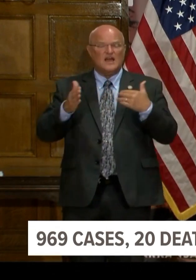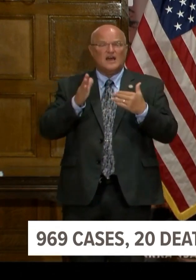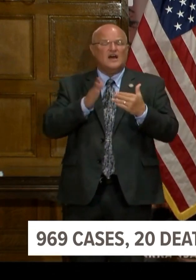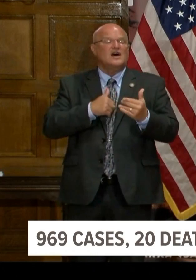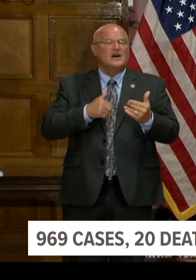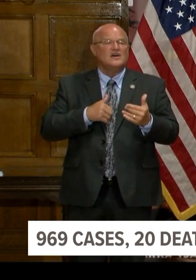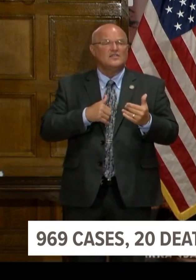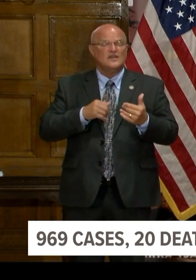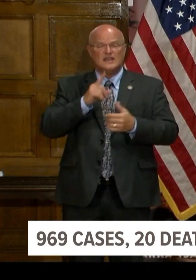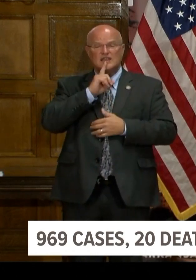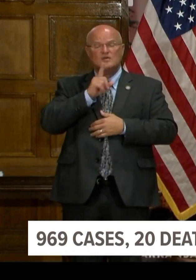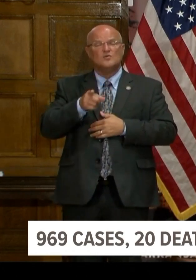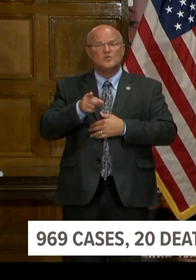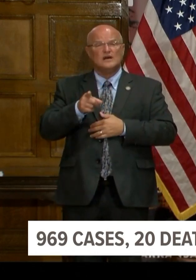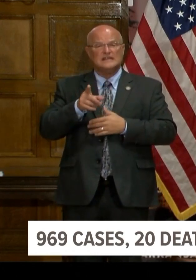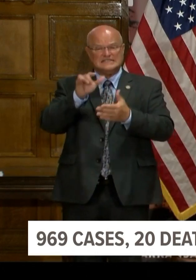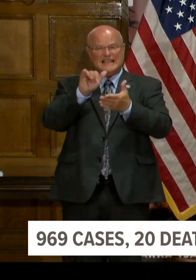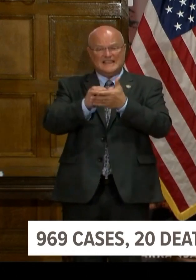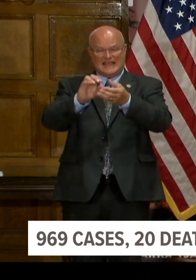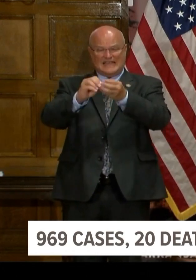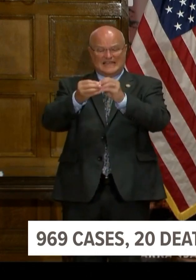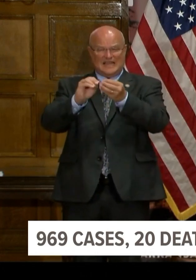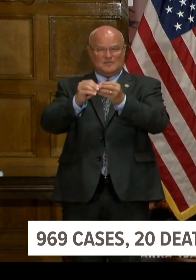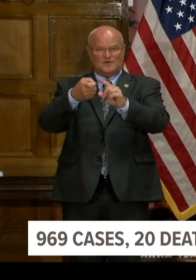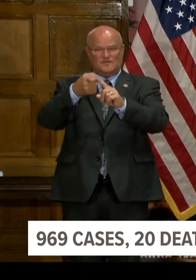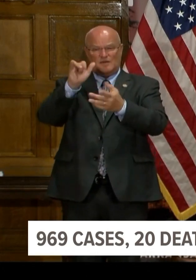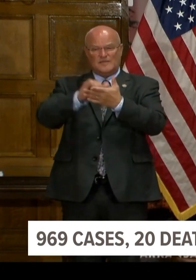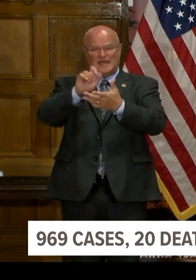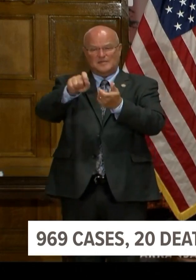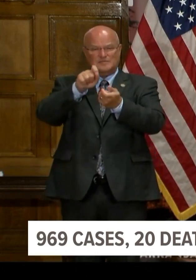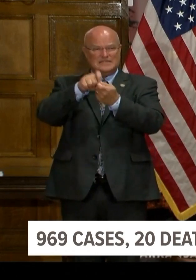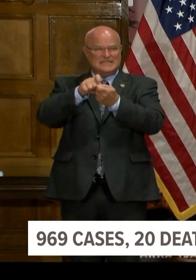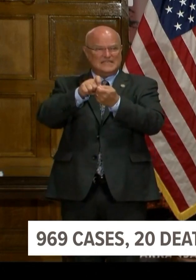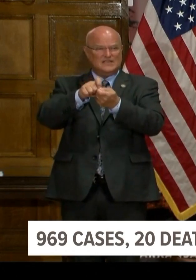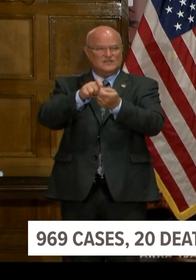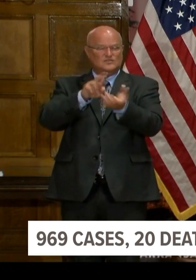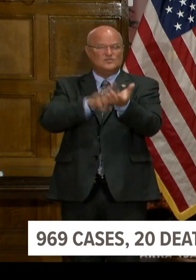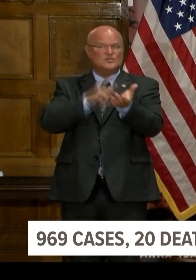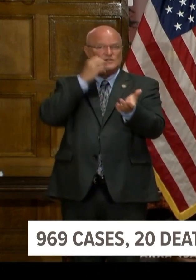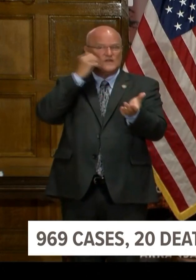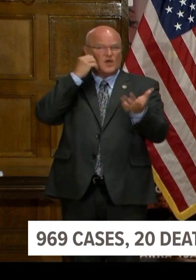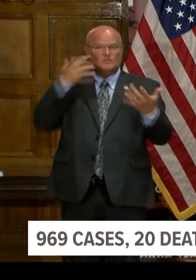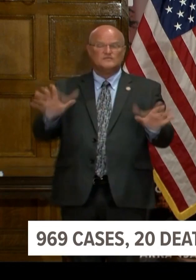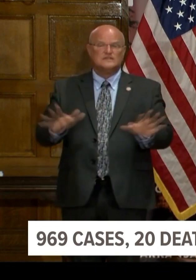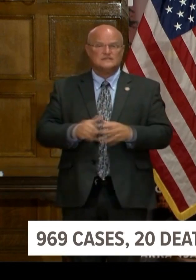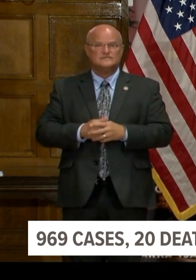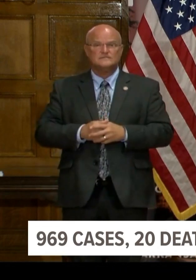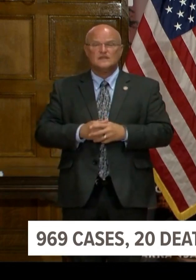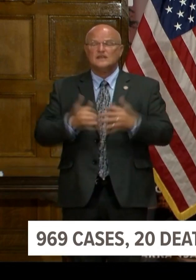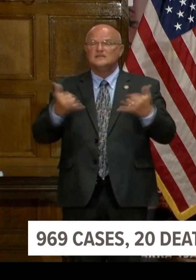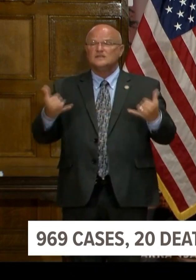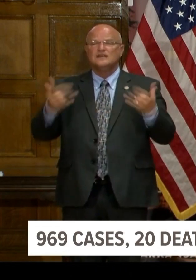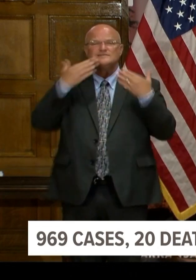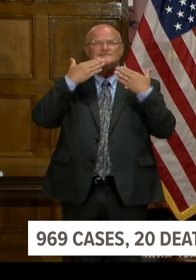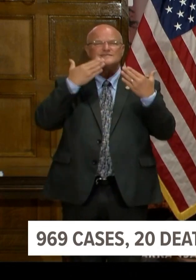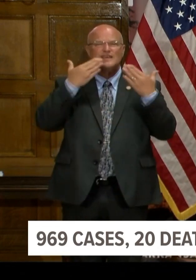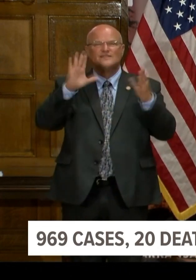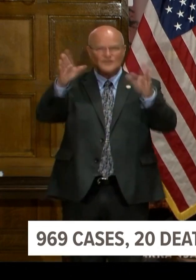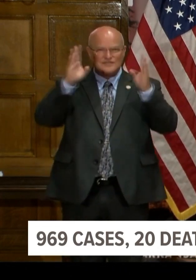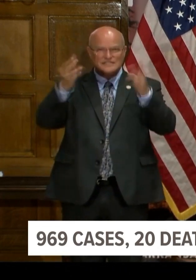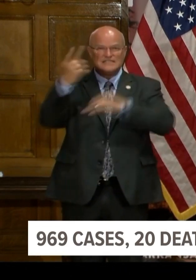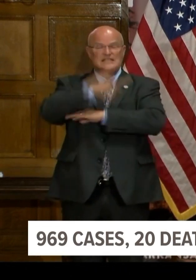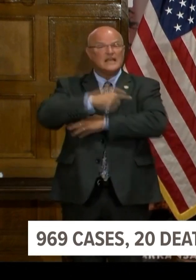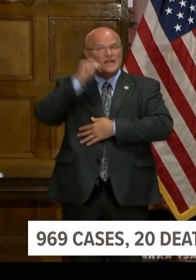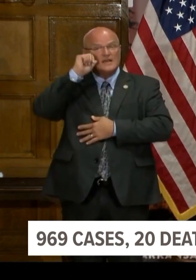than it was that number in that particular setting. With that, thank you for your attention